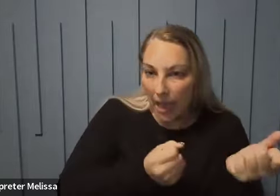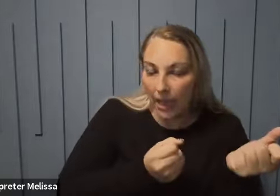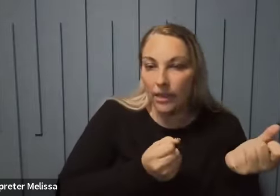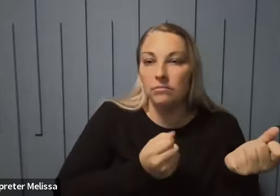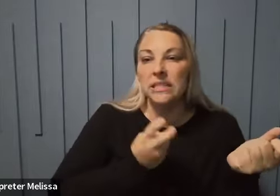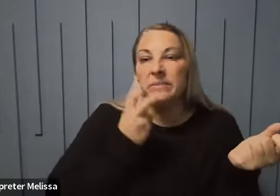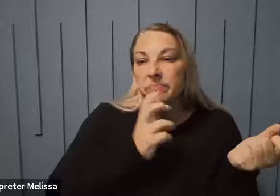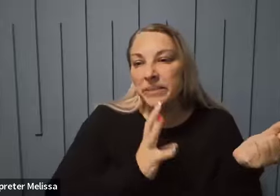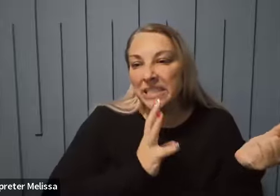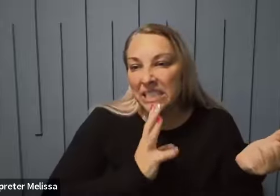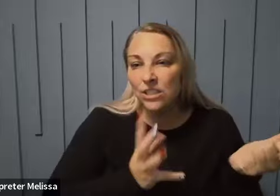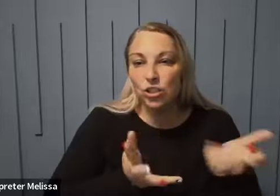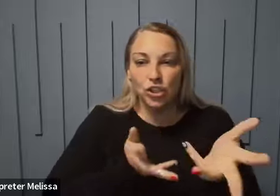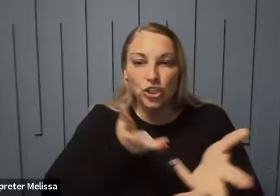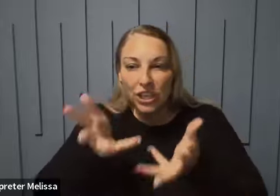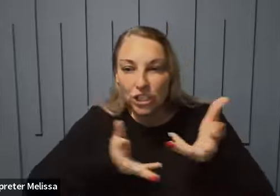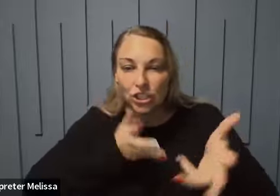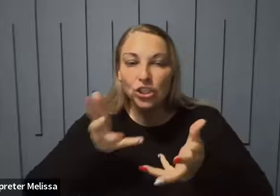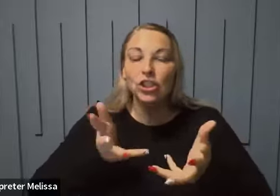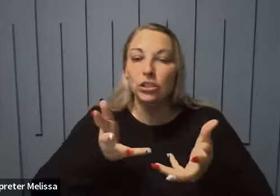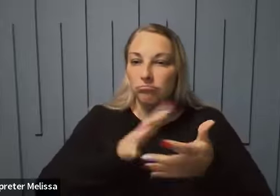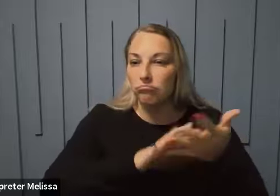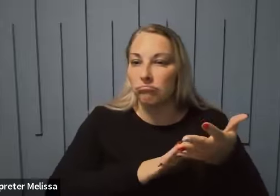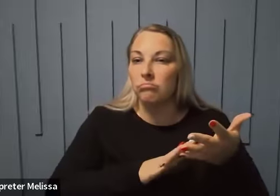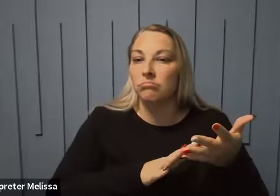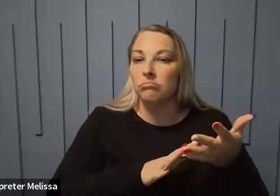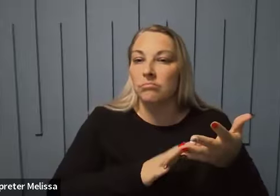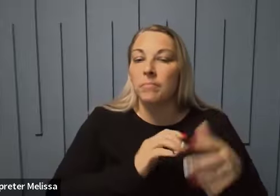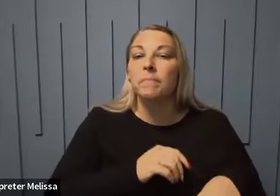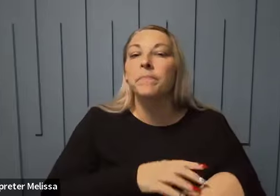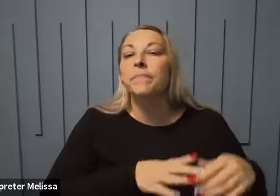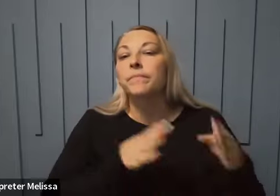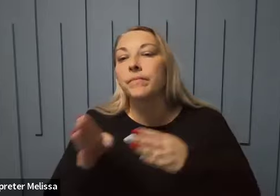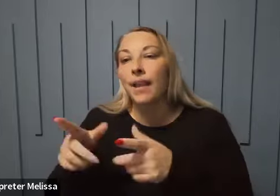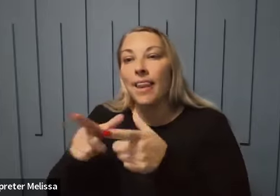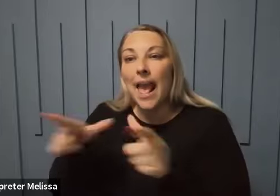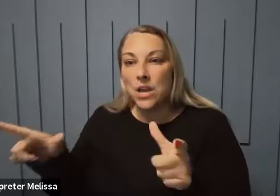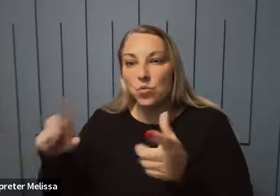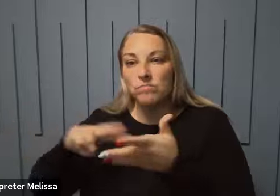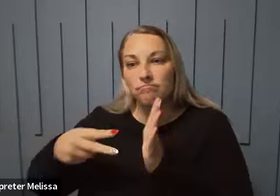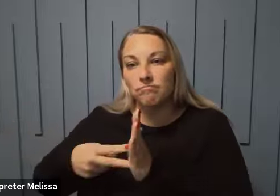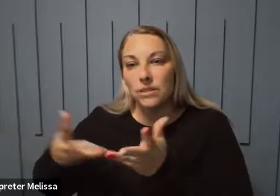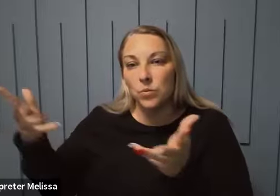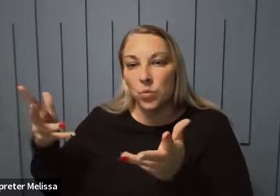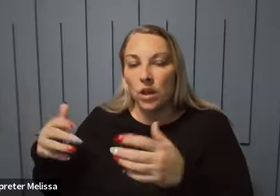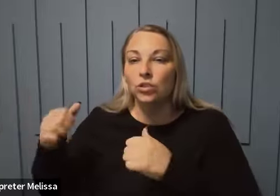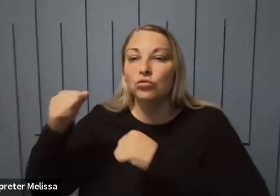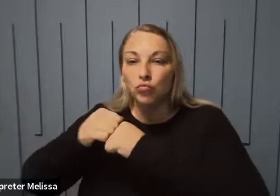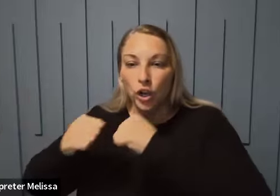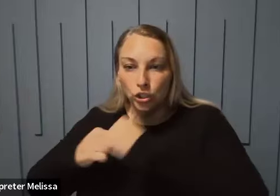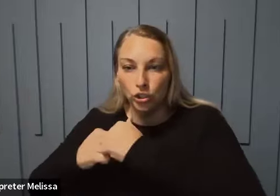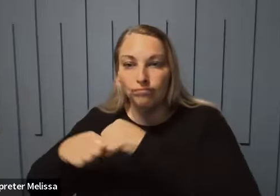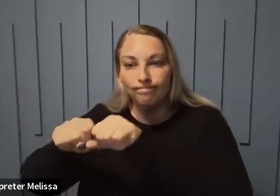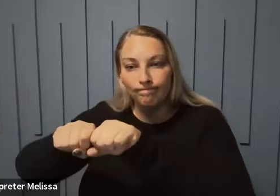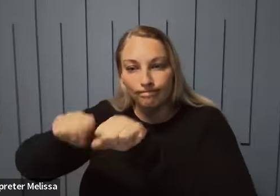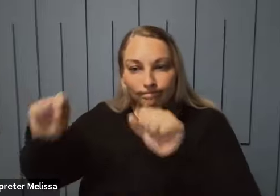different forms of communication. Language, on the other hand, is a very structured system of communication that